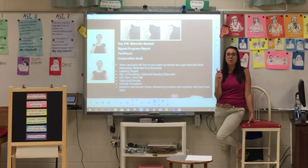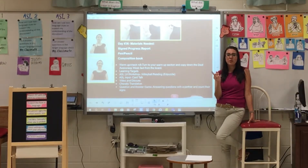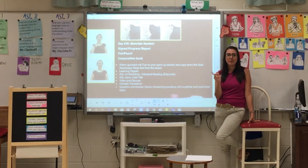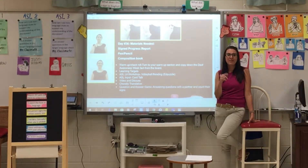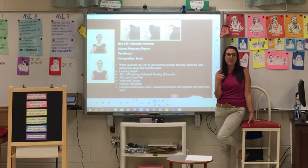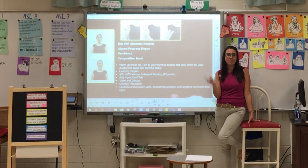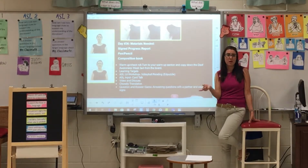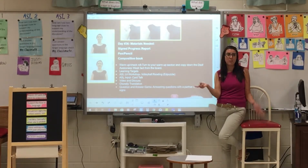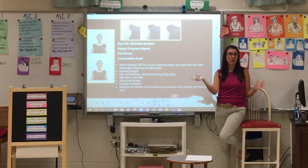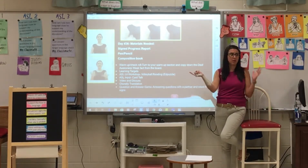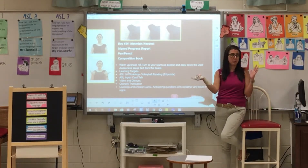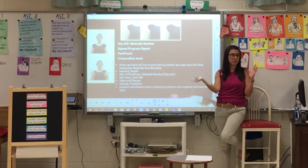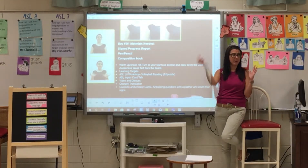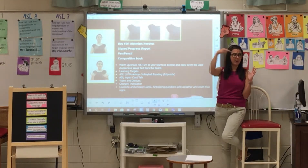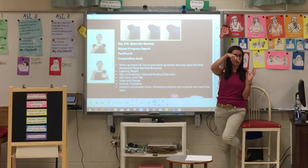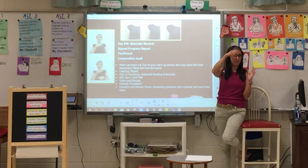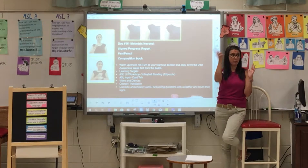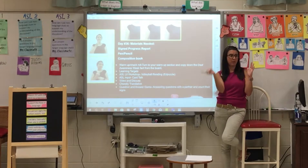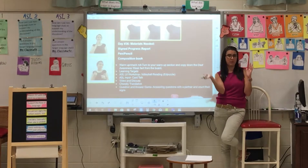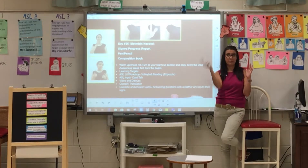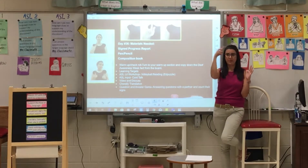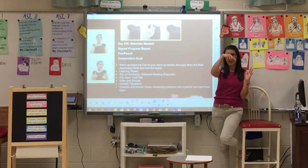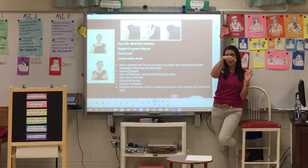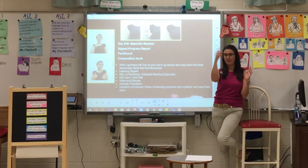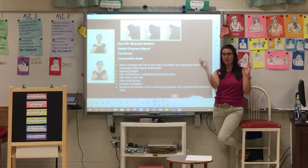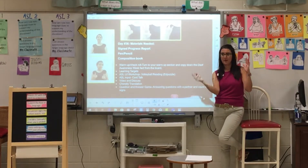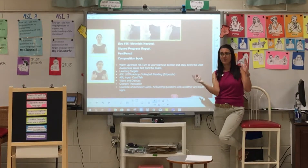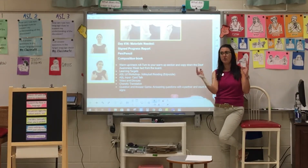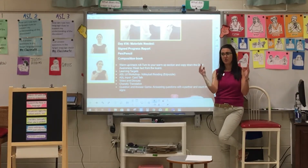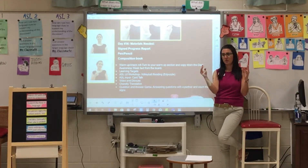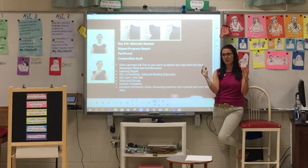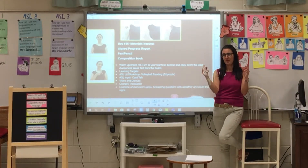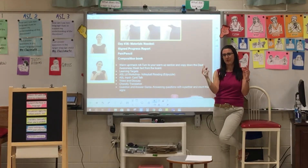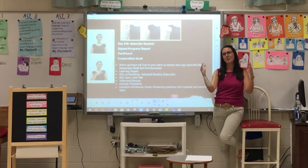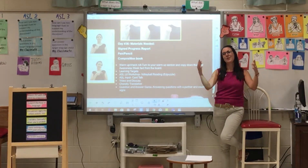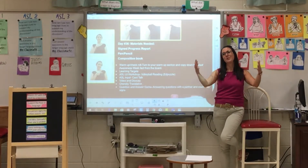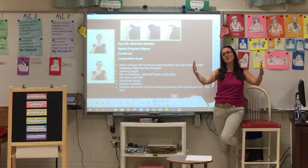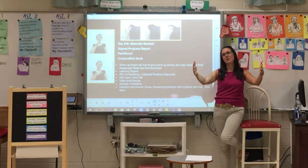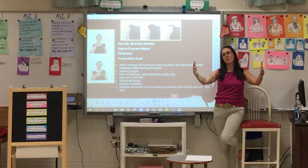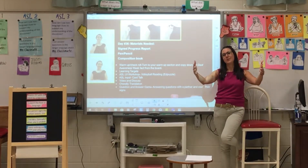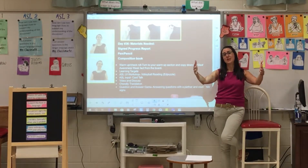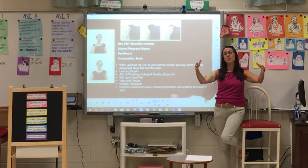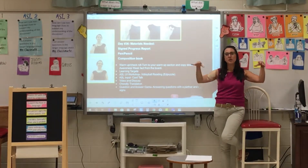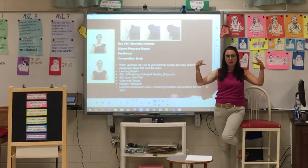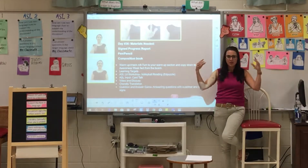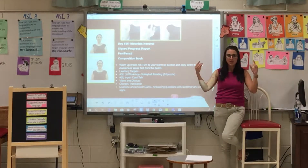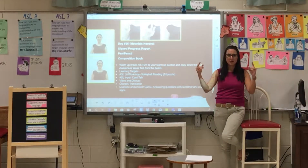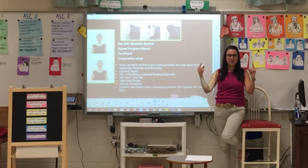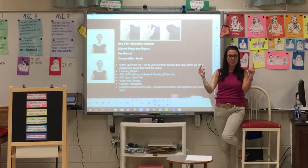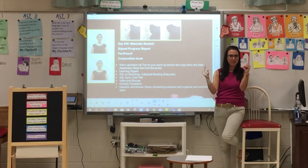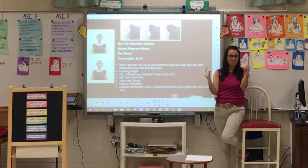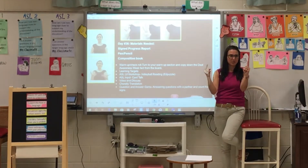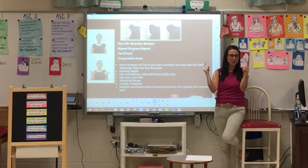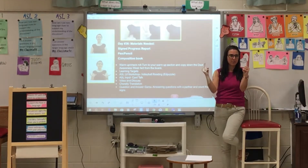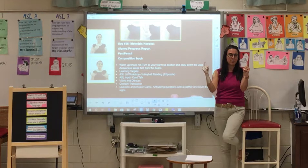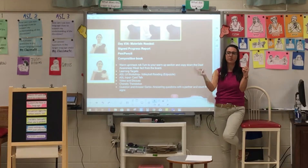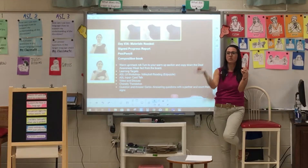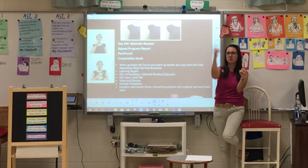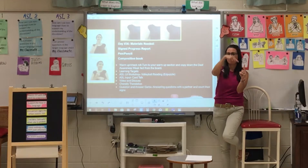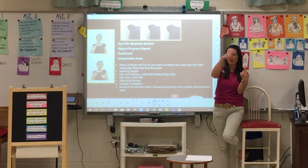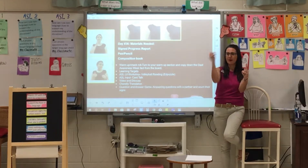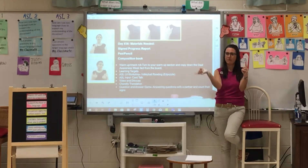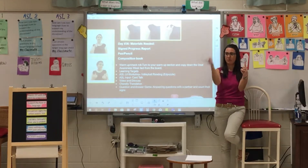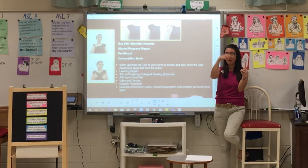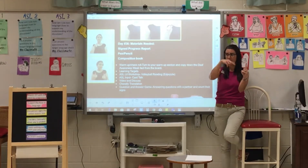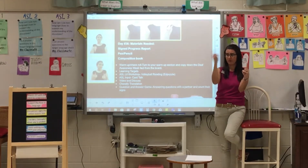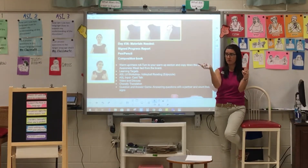when you play volleyball, the ball goes back and forth over a net between, it could be it's a whole team, but and if it was just two people, it would